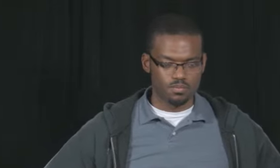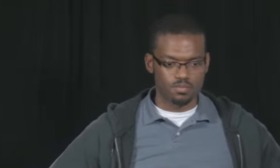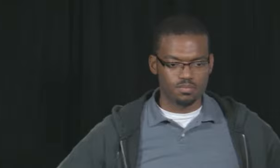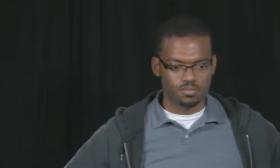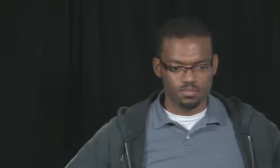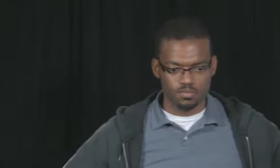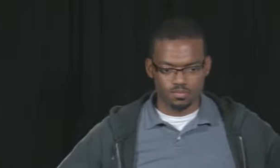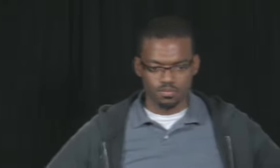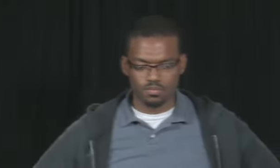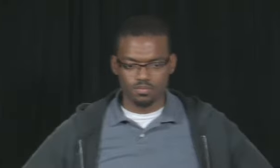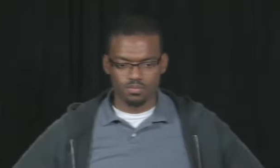and you tune as you go along,